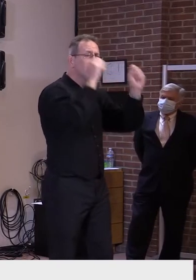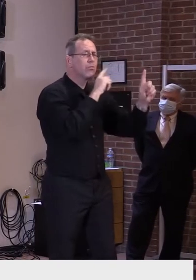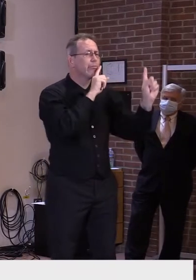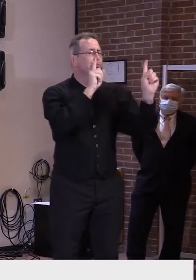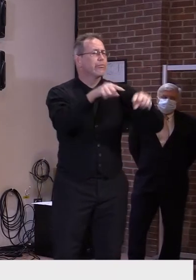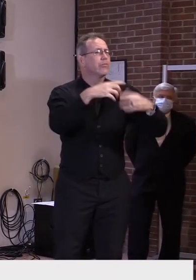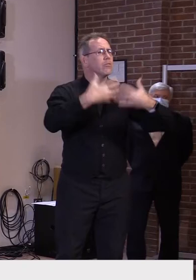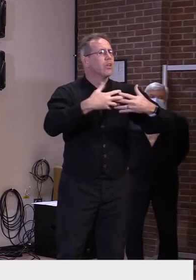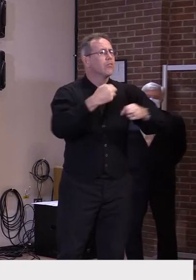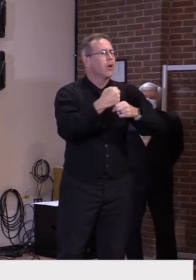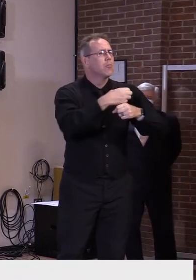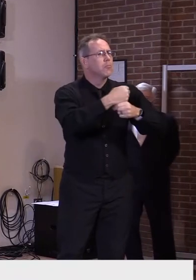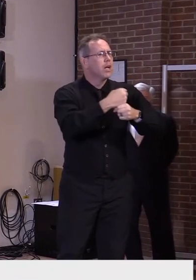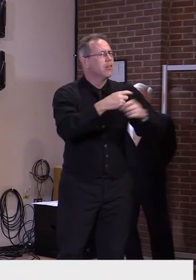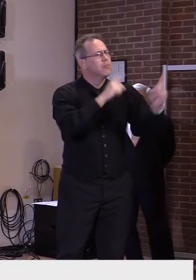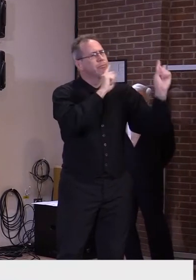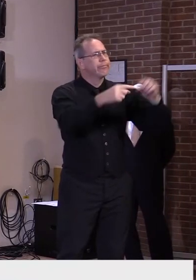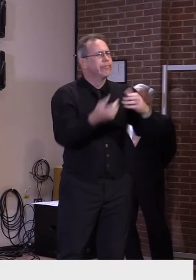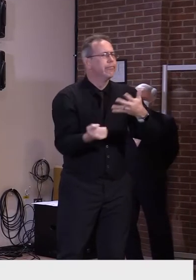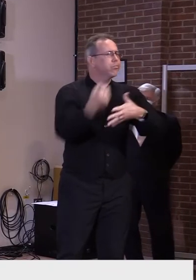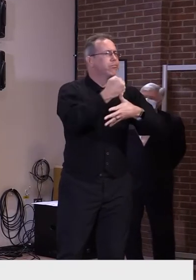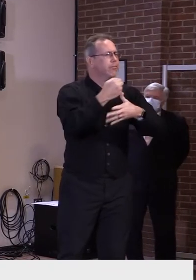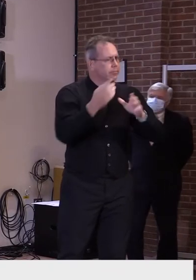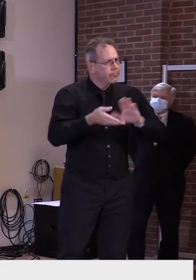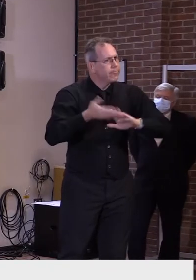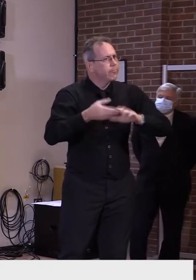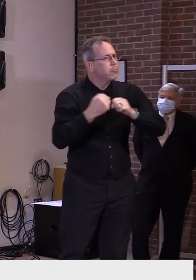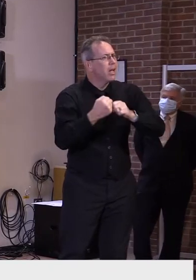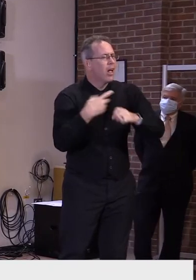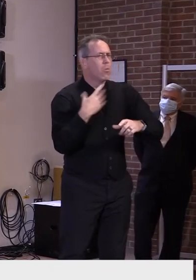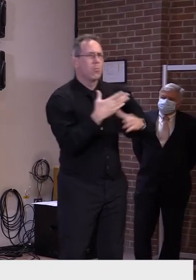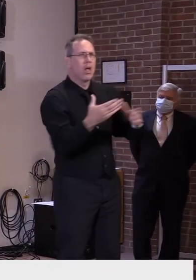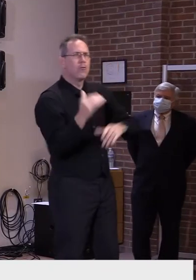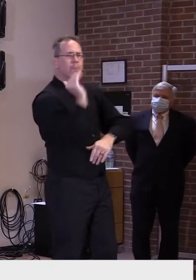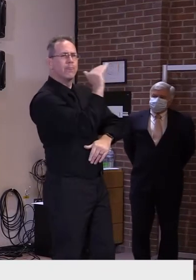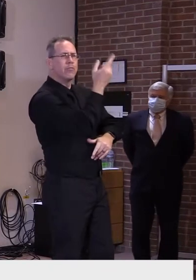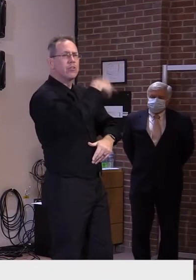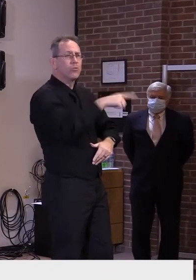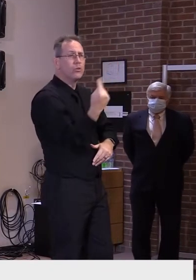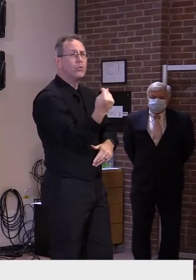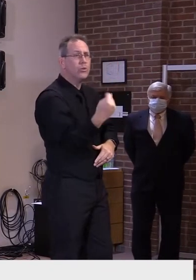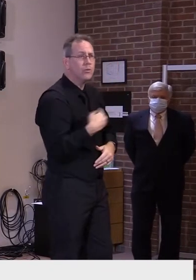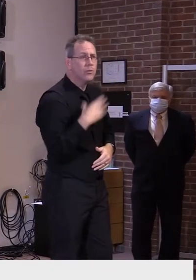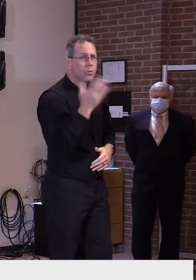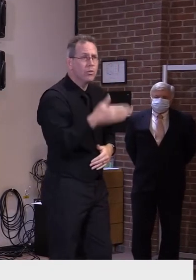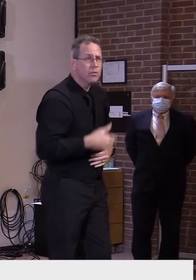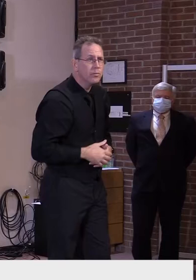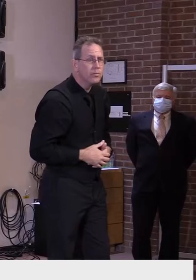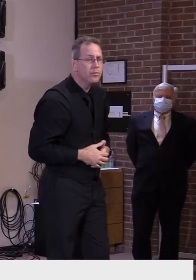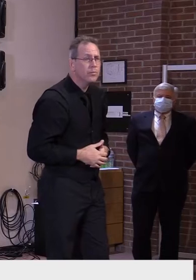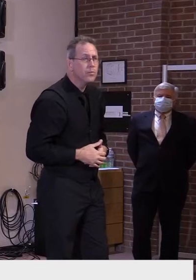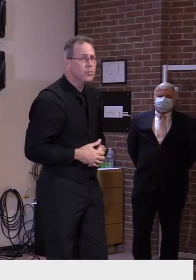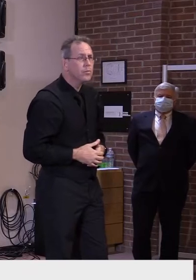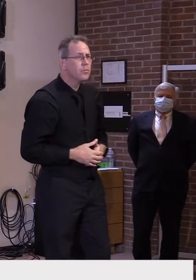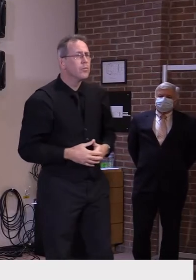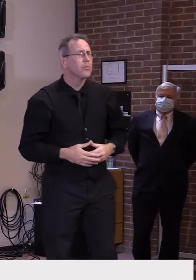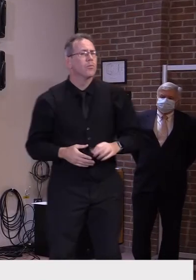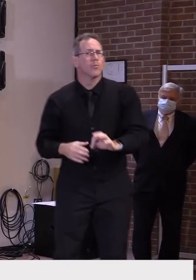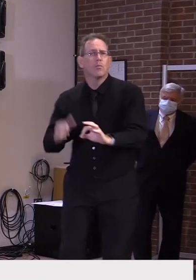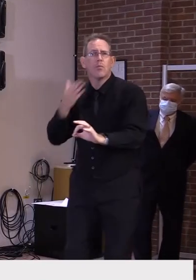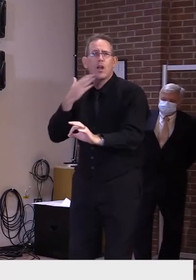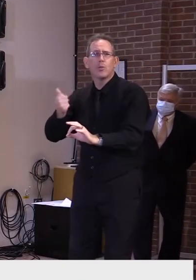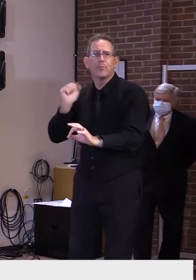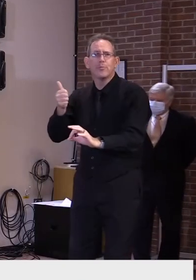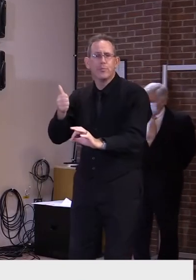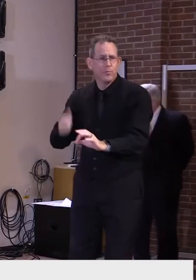to distribute that to the states. Because again, I feel this is the future. All right, we're gonna move. Okay, thank you, Governor. Thank you.